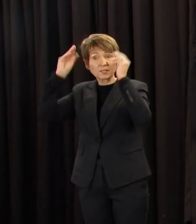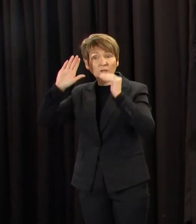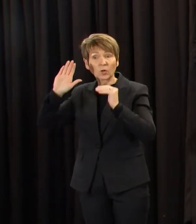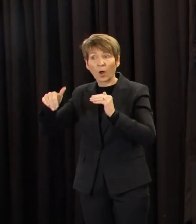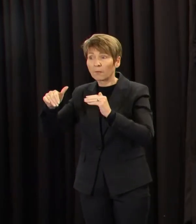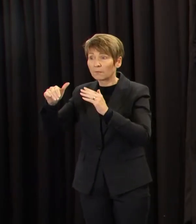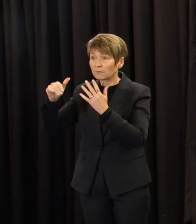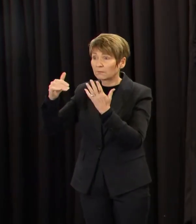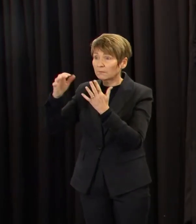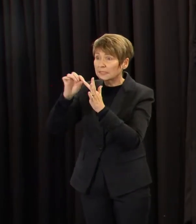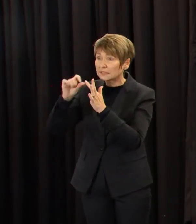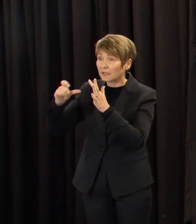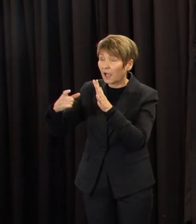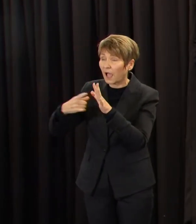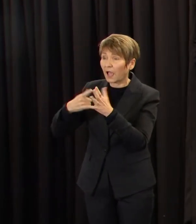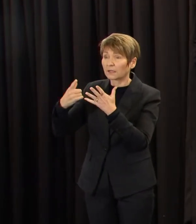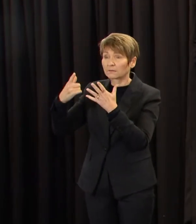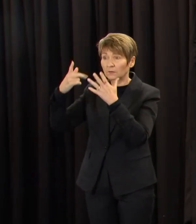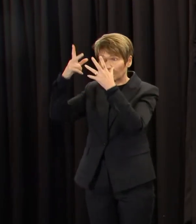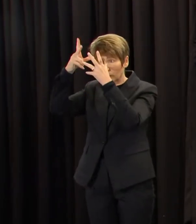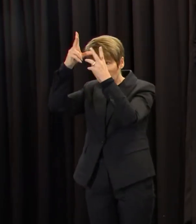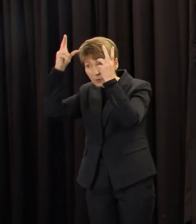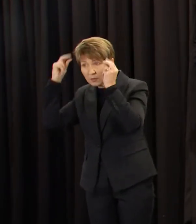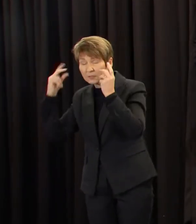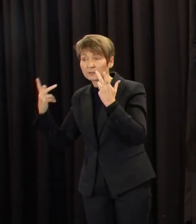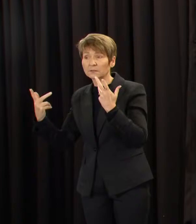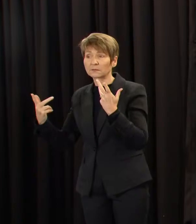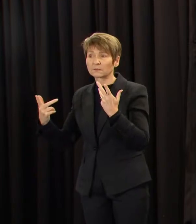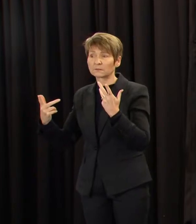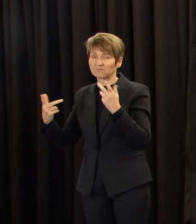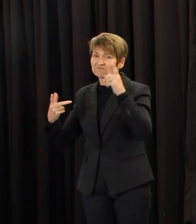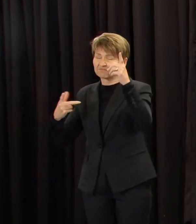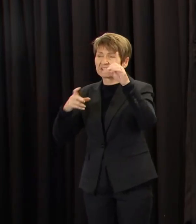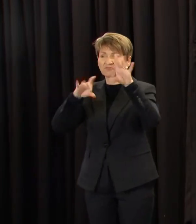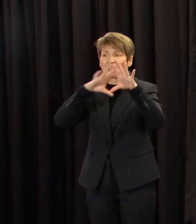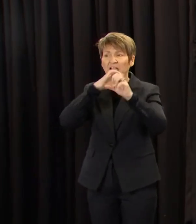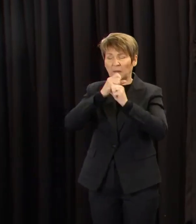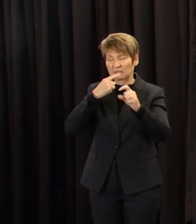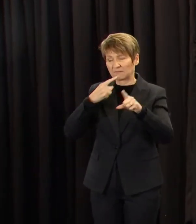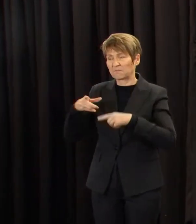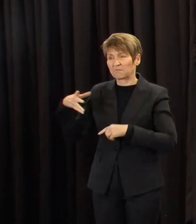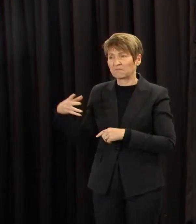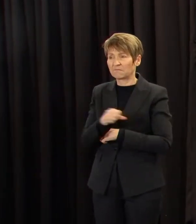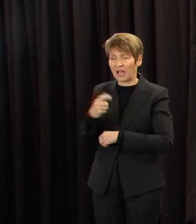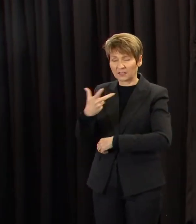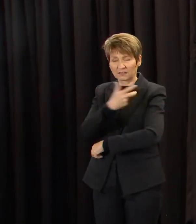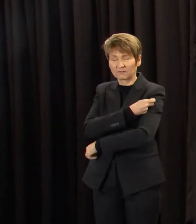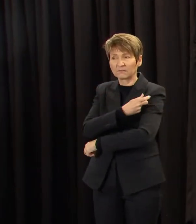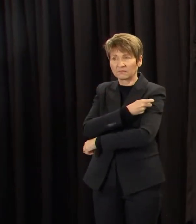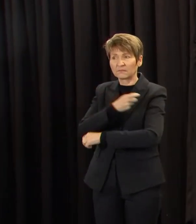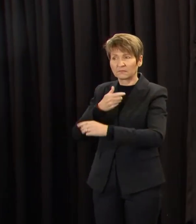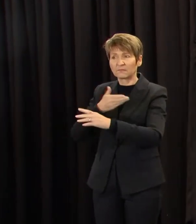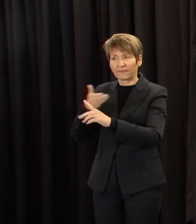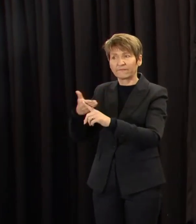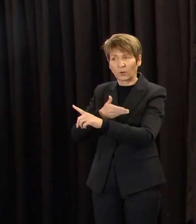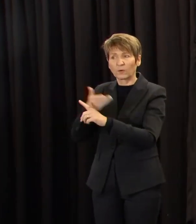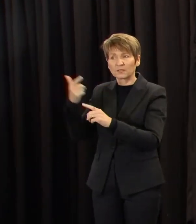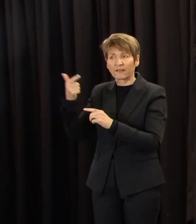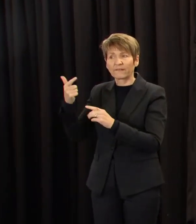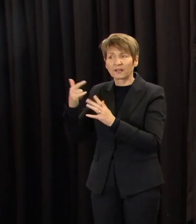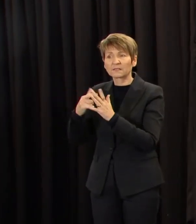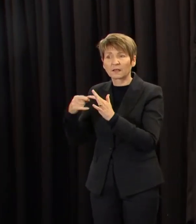So I couldn't rule it out, but I don't have any advice to do that now. And in fact, we're seeing those numbers I read out before, so